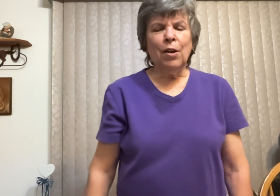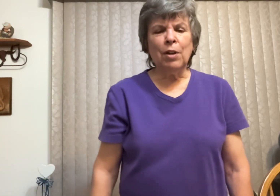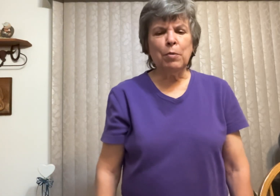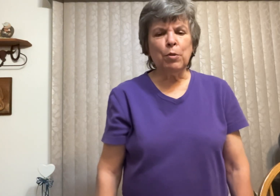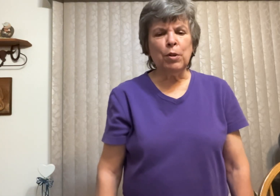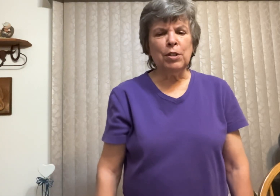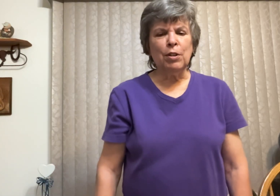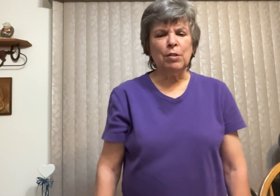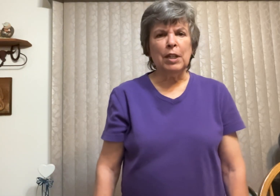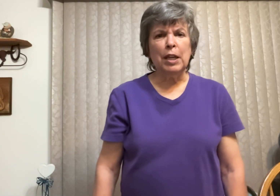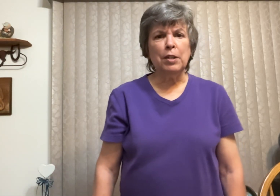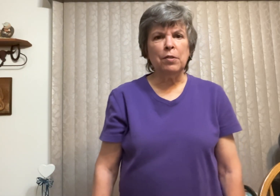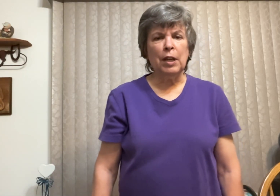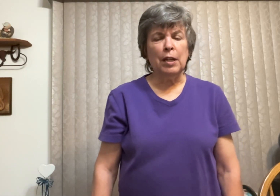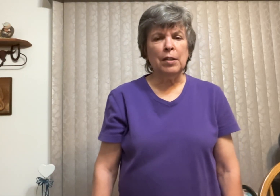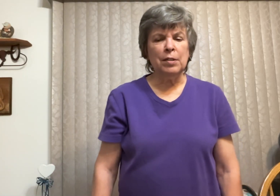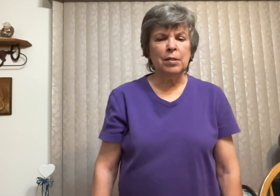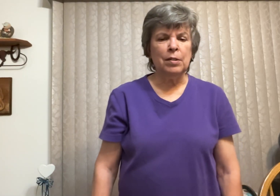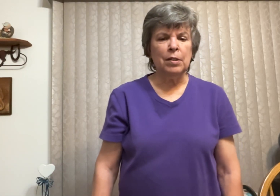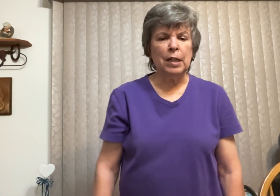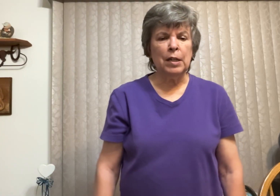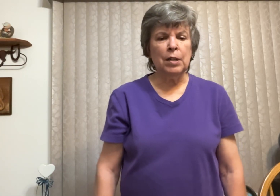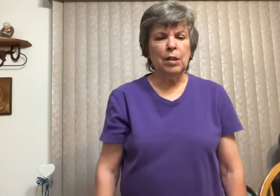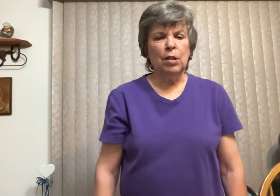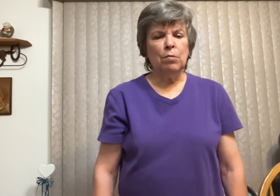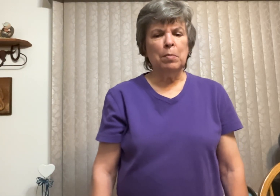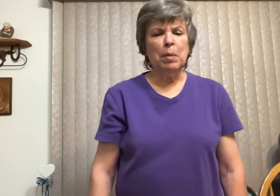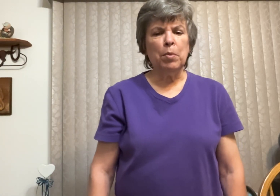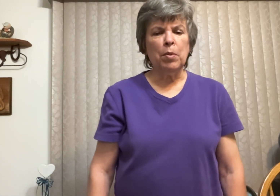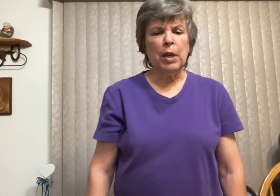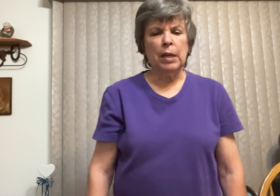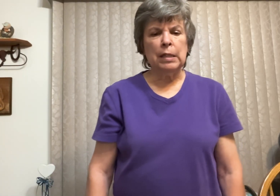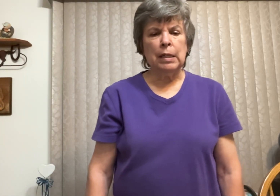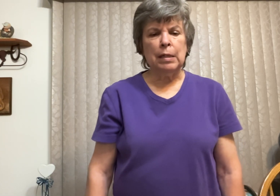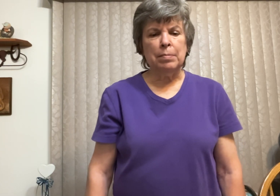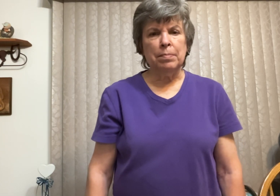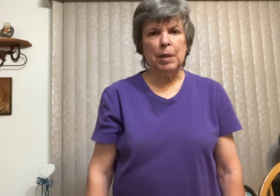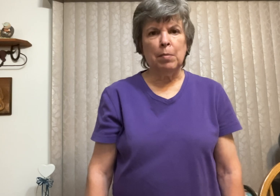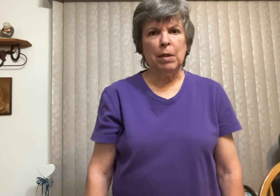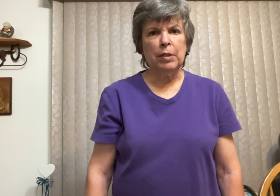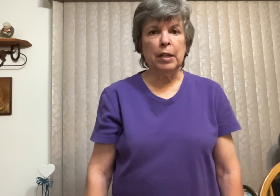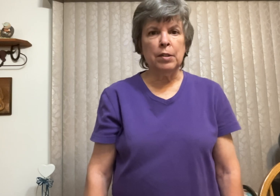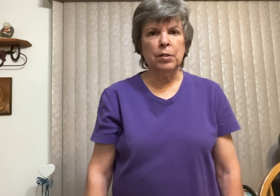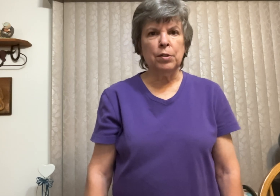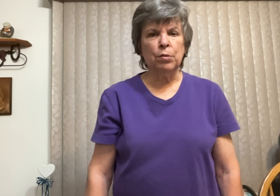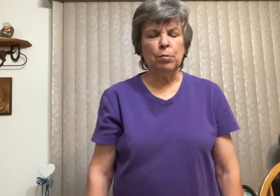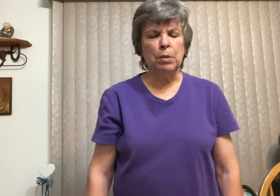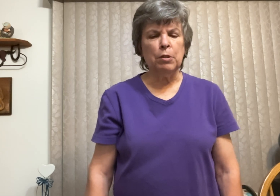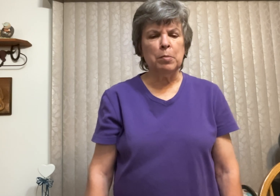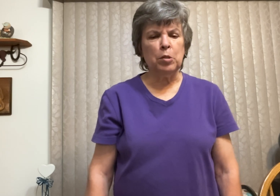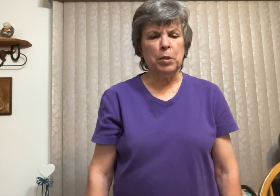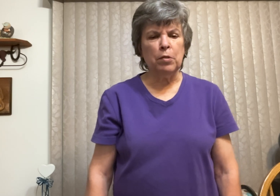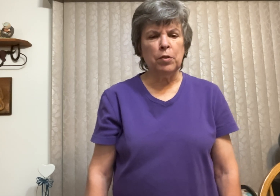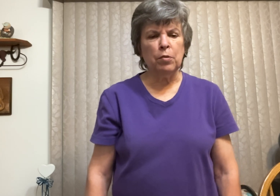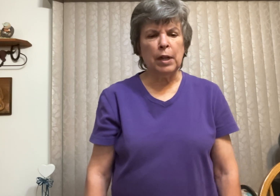Okay, we're going to learn King of Kings today. Remember that I'm left-handed, so mirror image me if you're